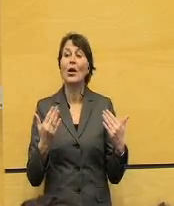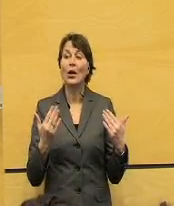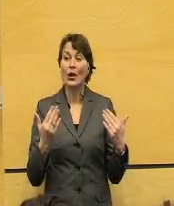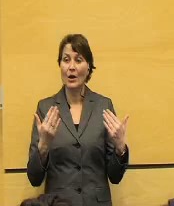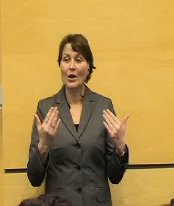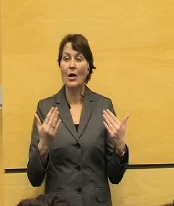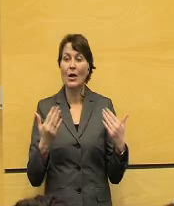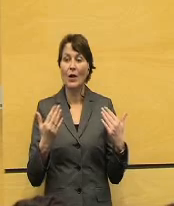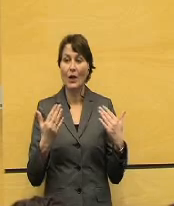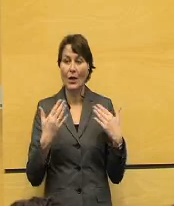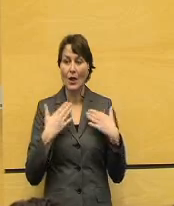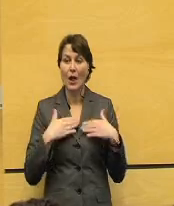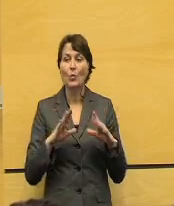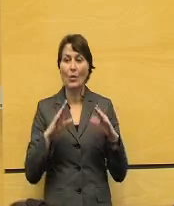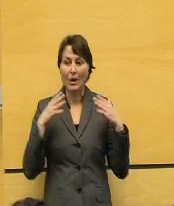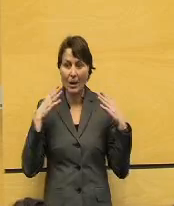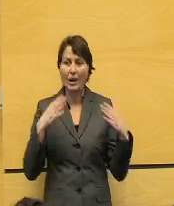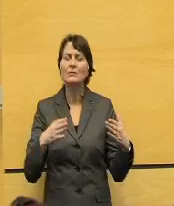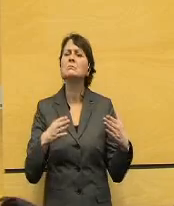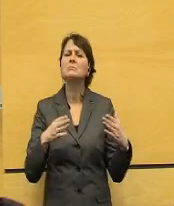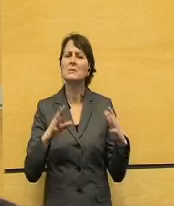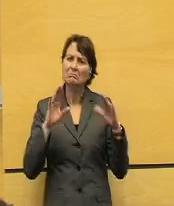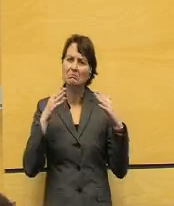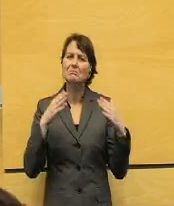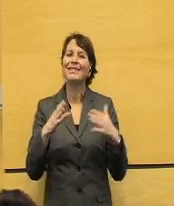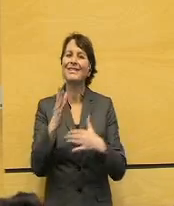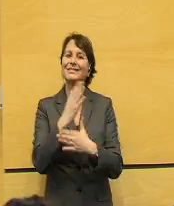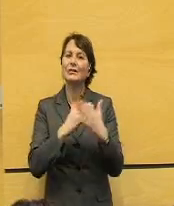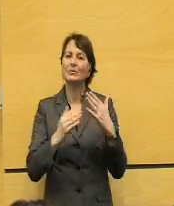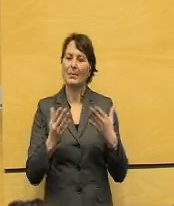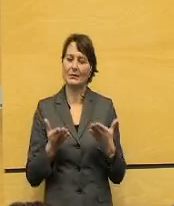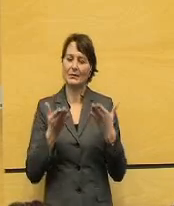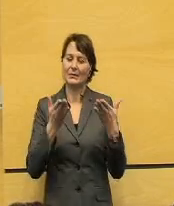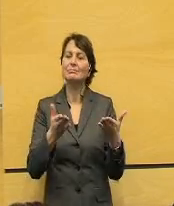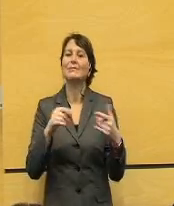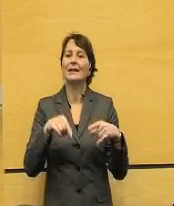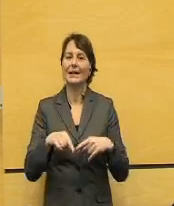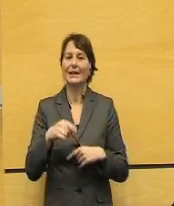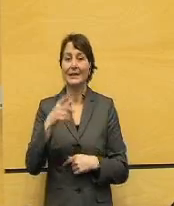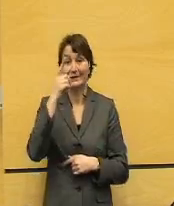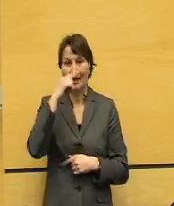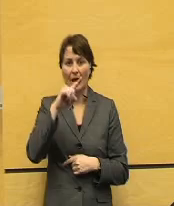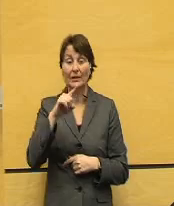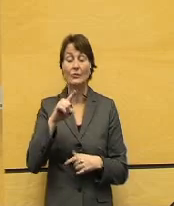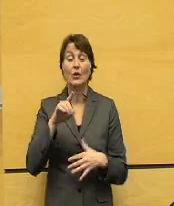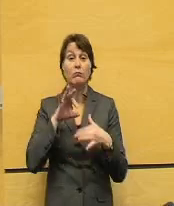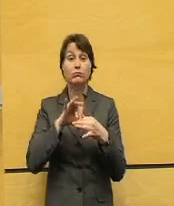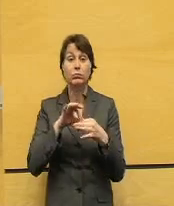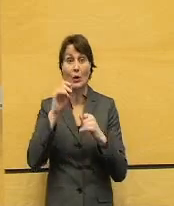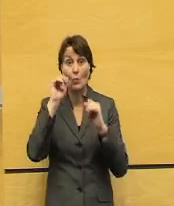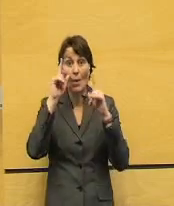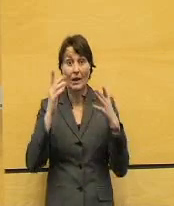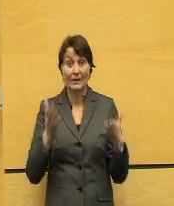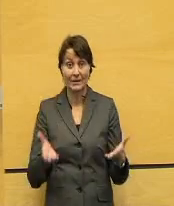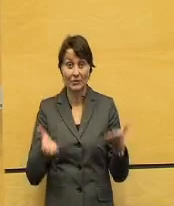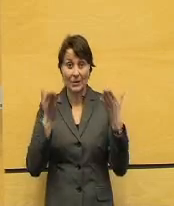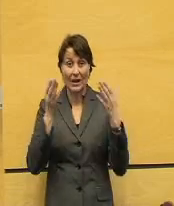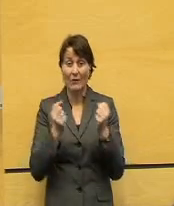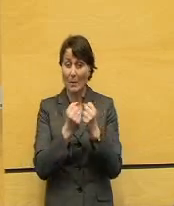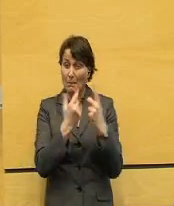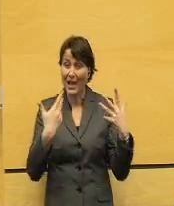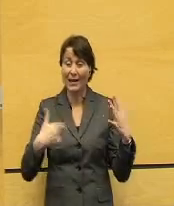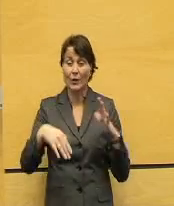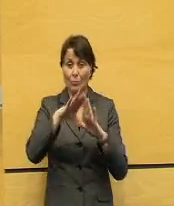experience and practice on disability in Thailand. So regarding on awareness raising, there's many programs